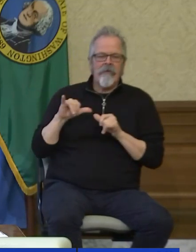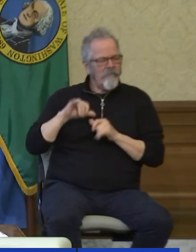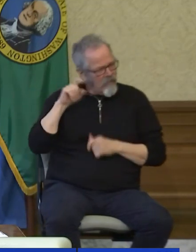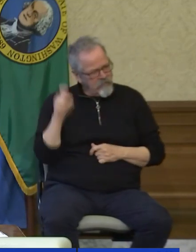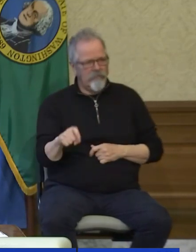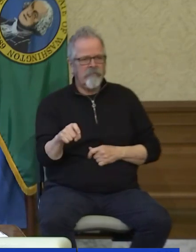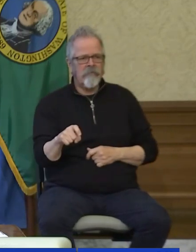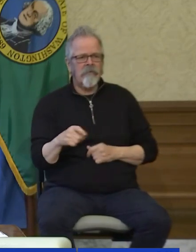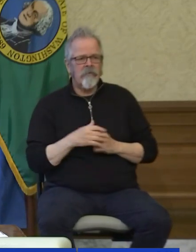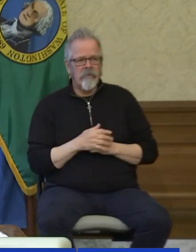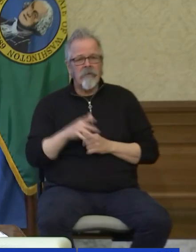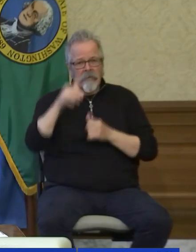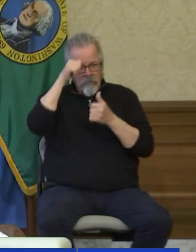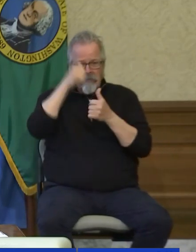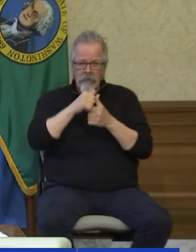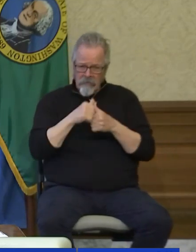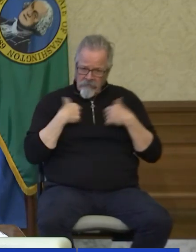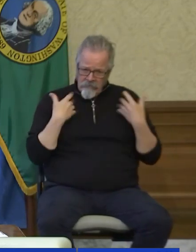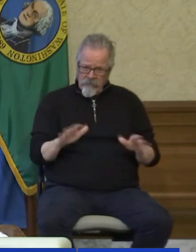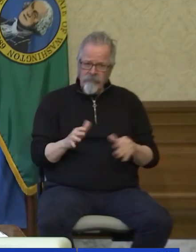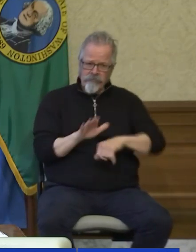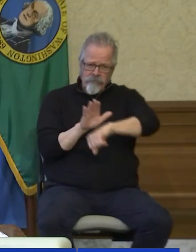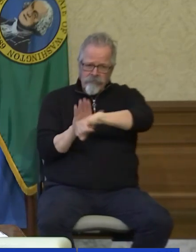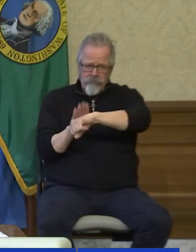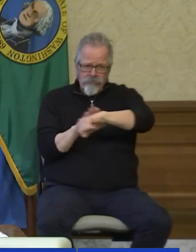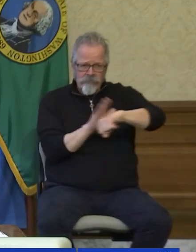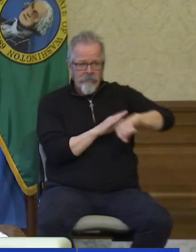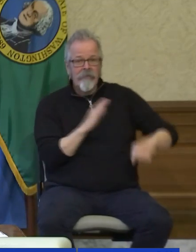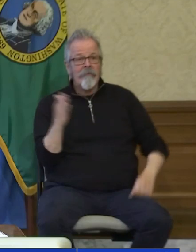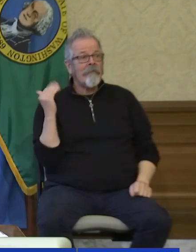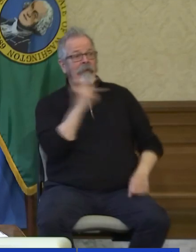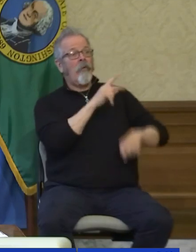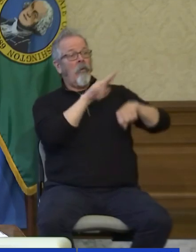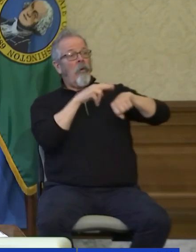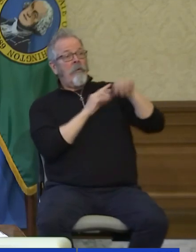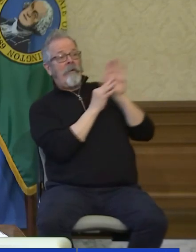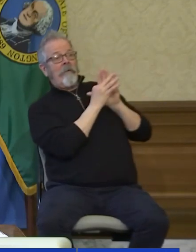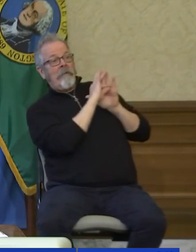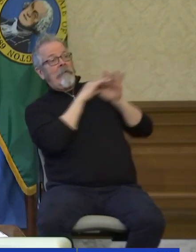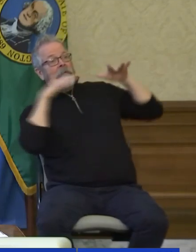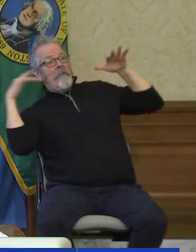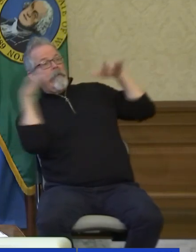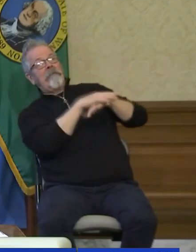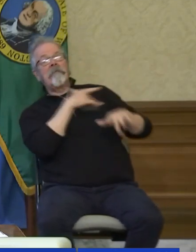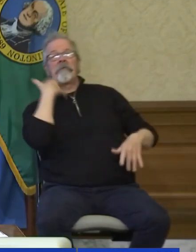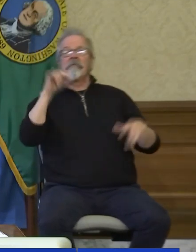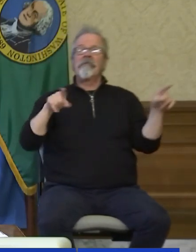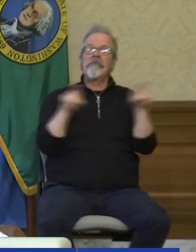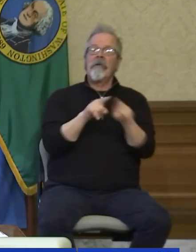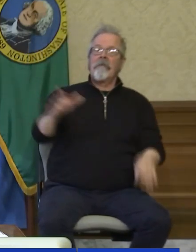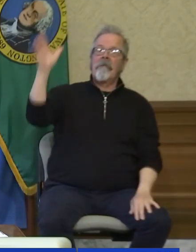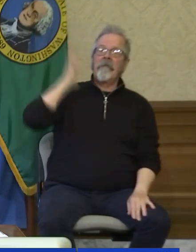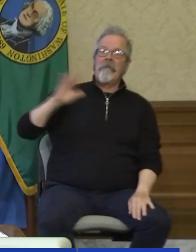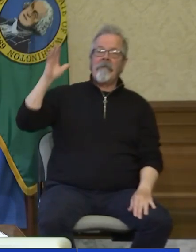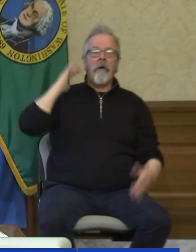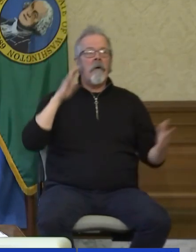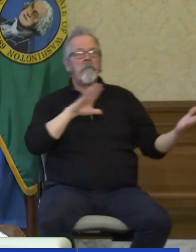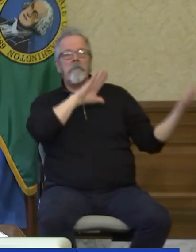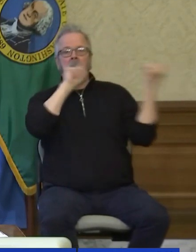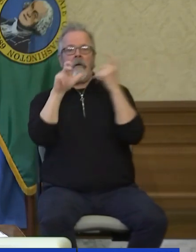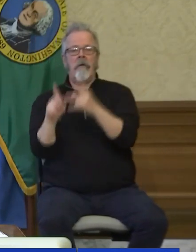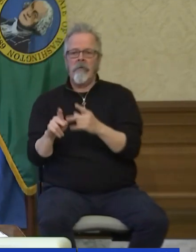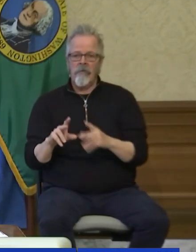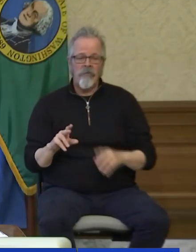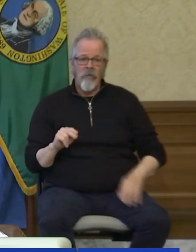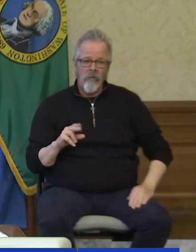virus hit us until we have pharmaceutical interventions such as a vaccine. No